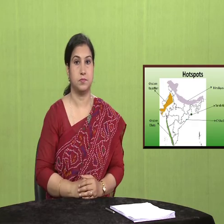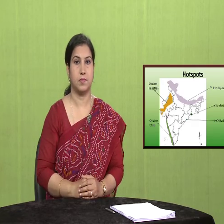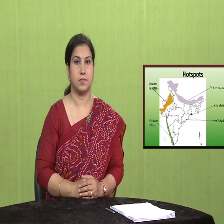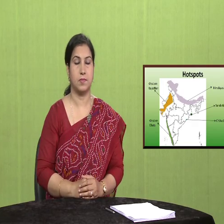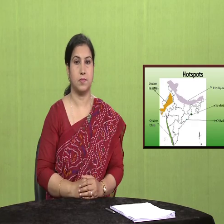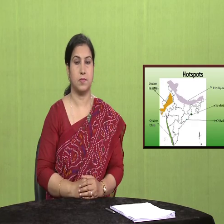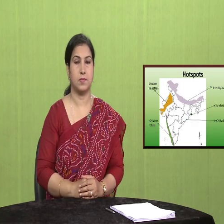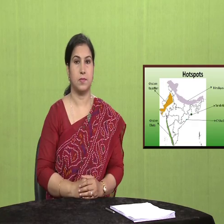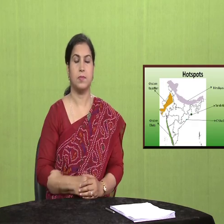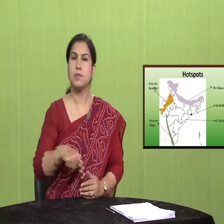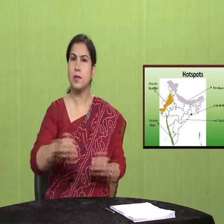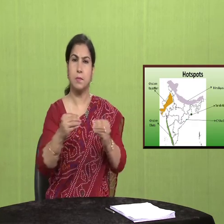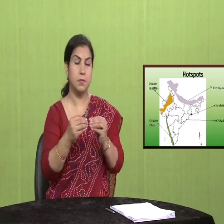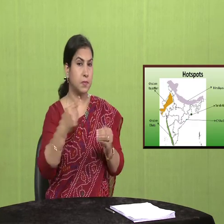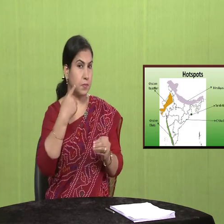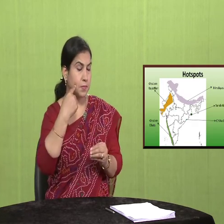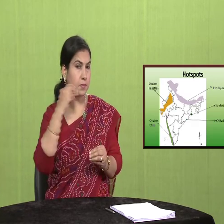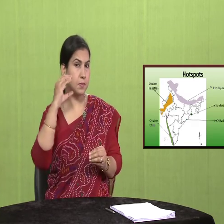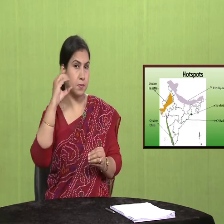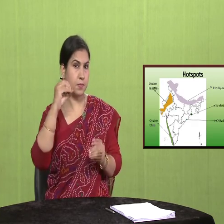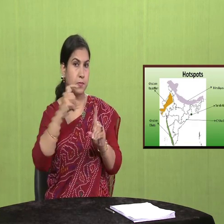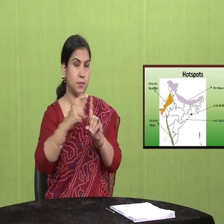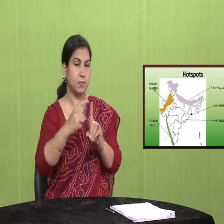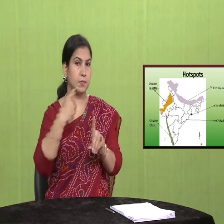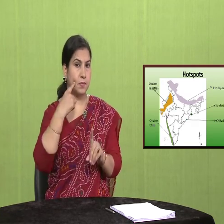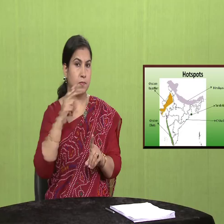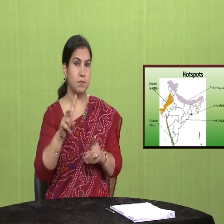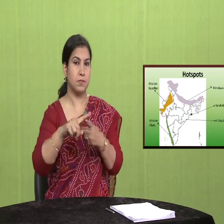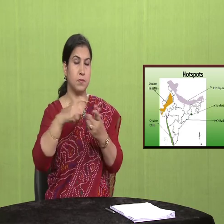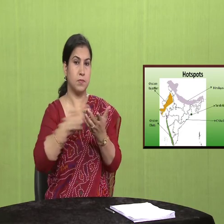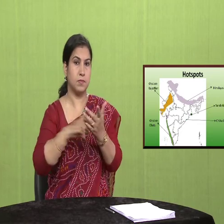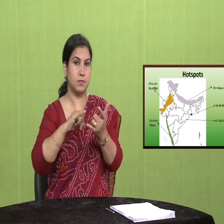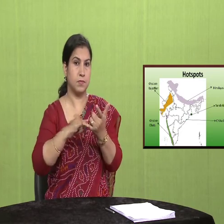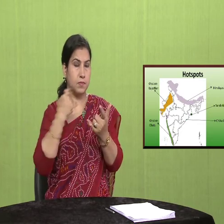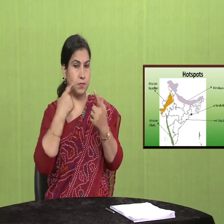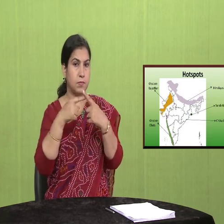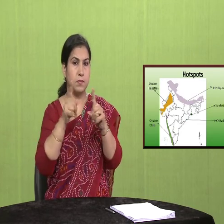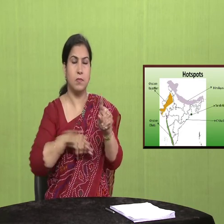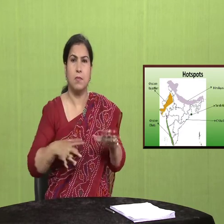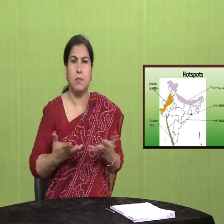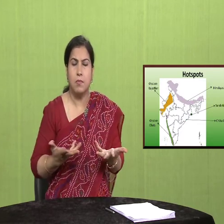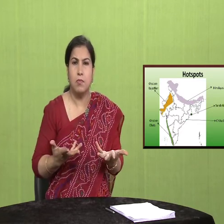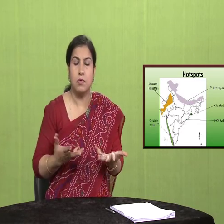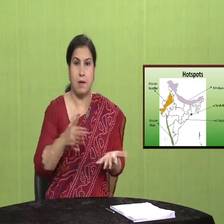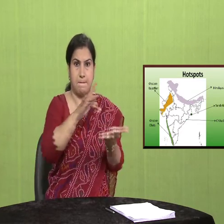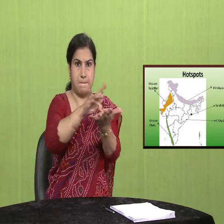A biodiversity hotspot is a region with a high level